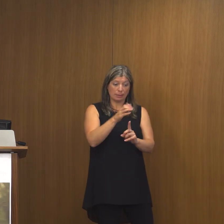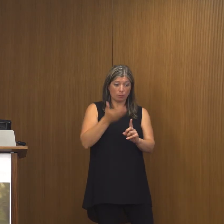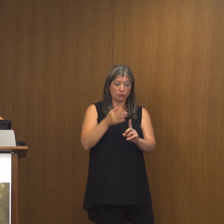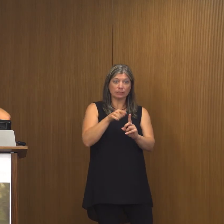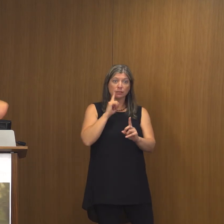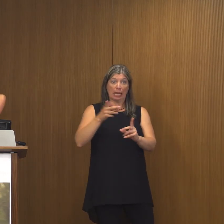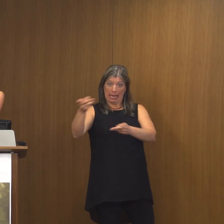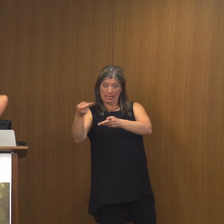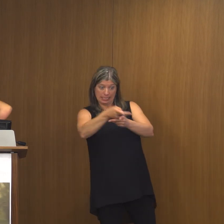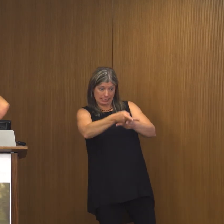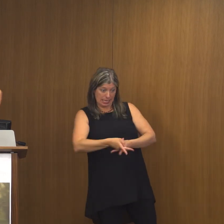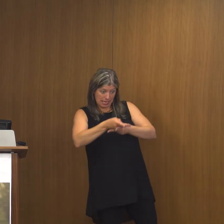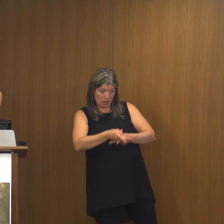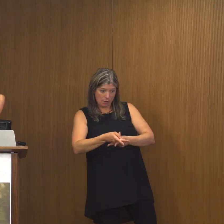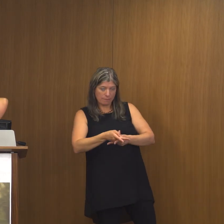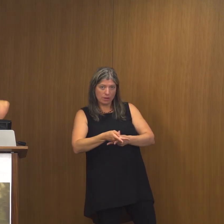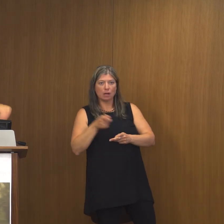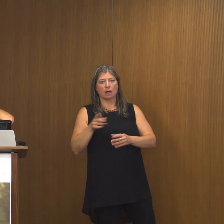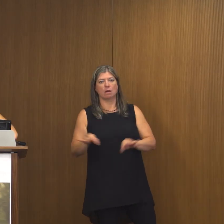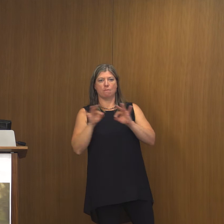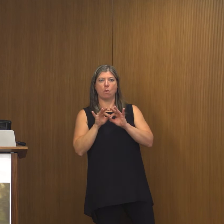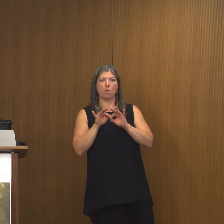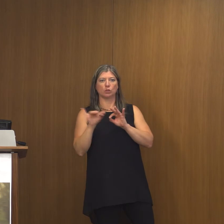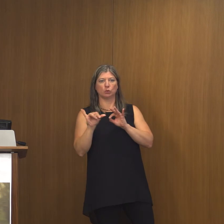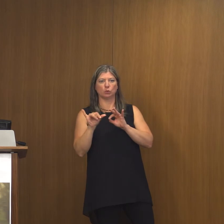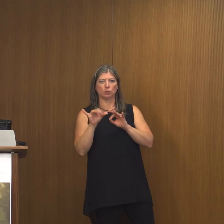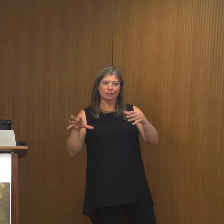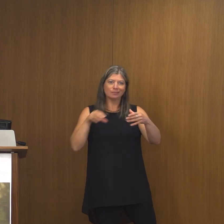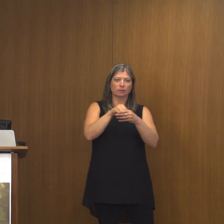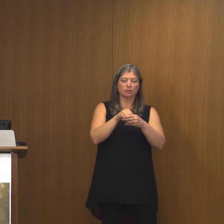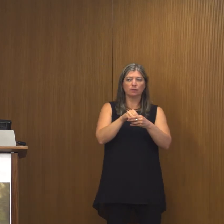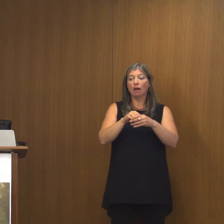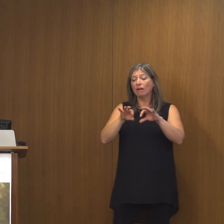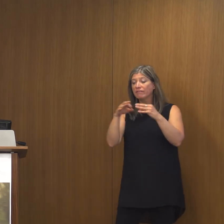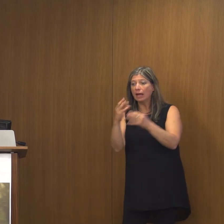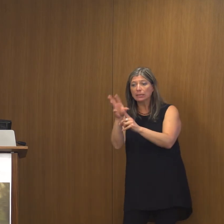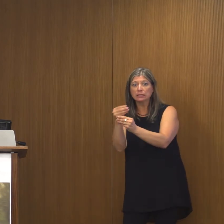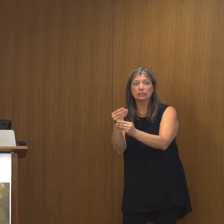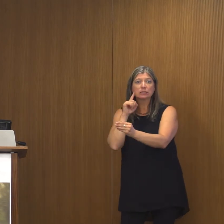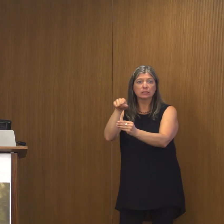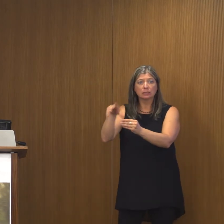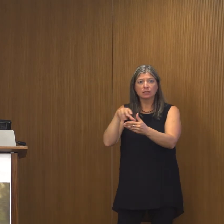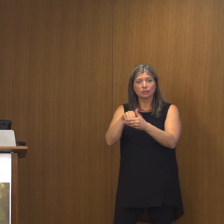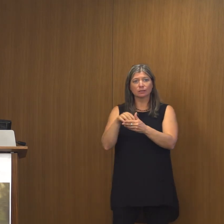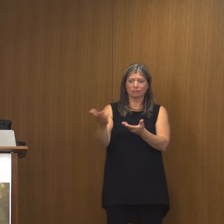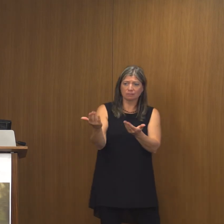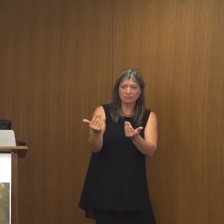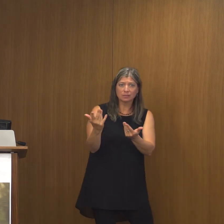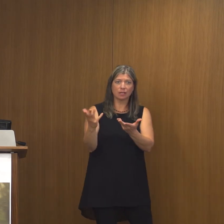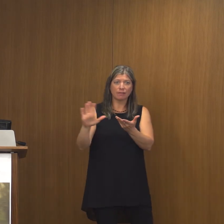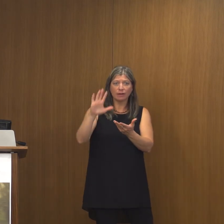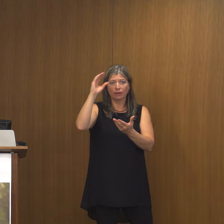the decisions we have to take. So we would like to emphasize the importance of encouraging family involvement, emphasize the integrated